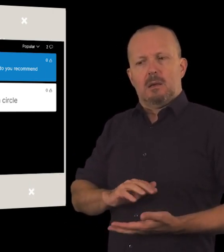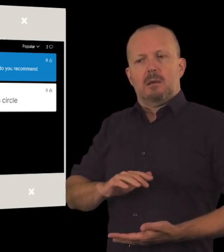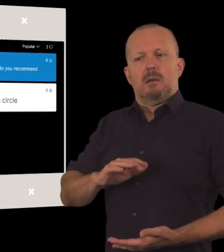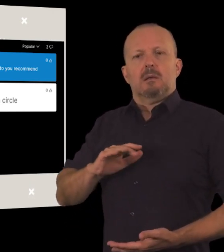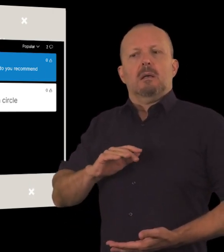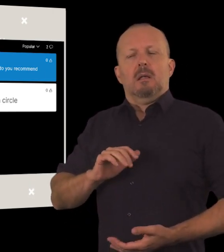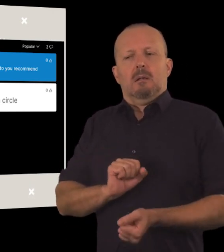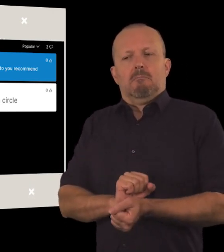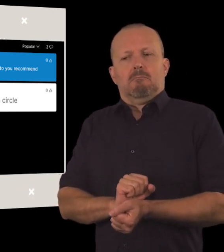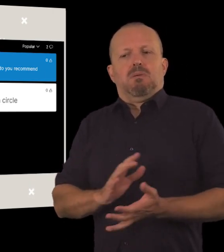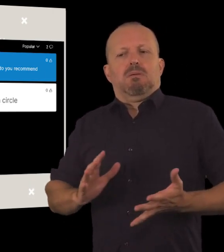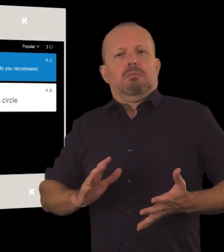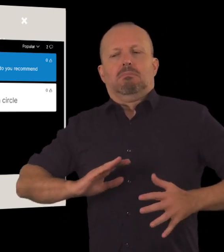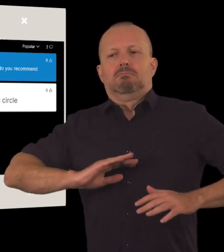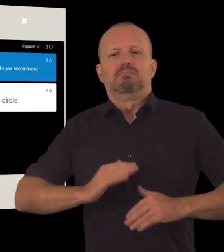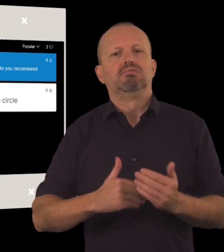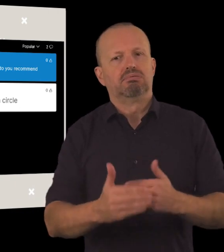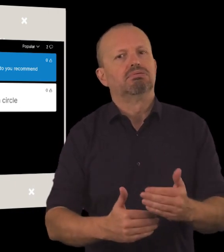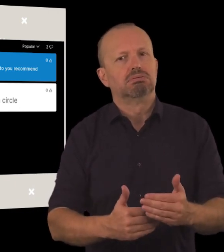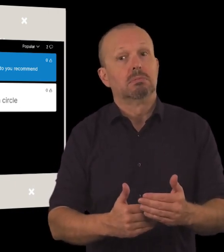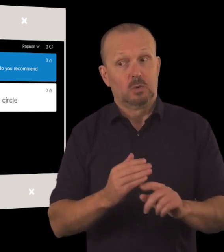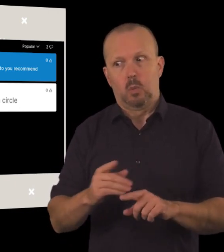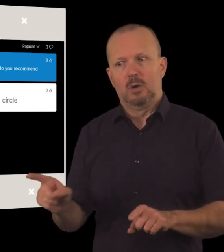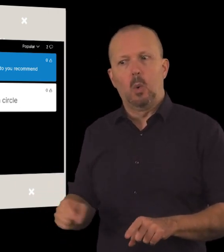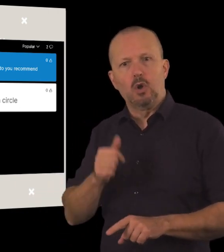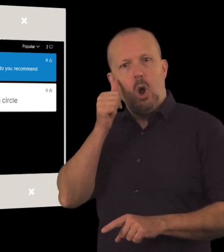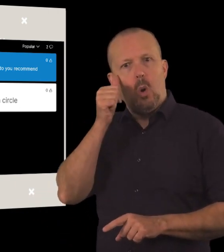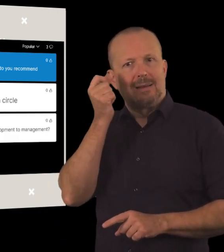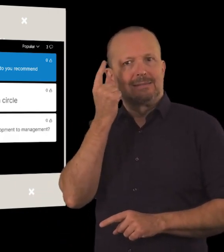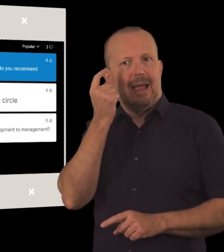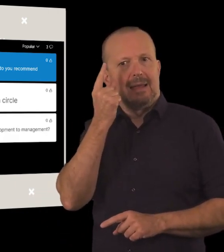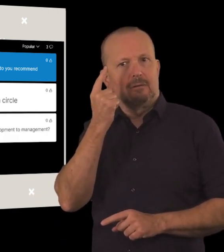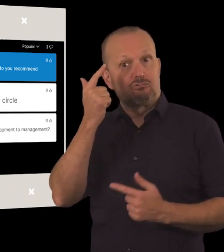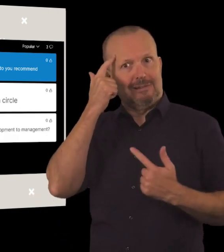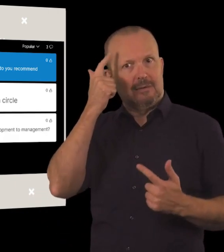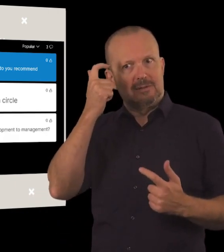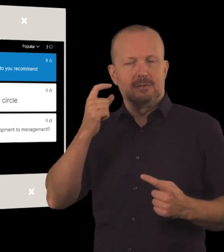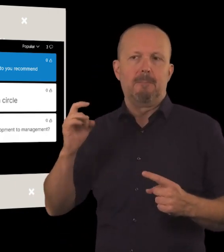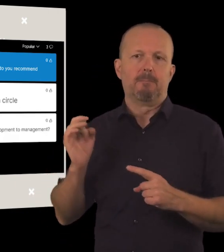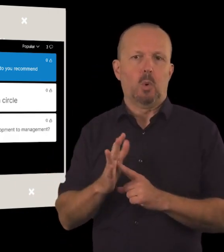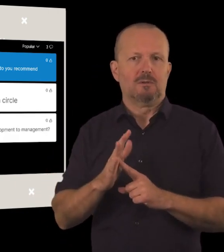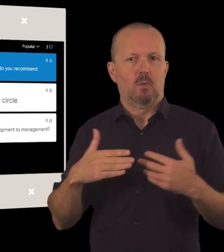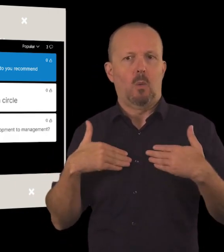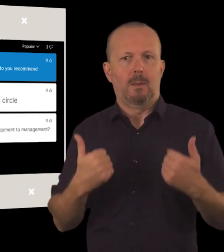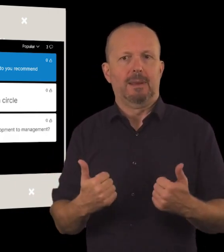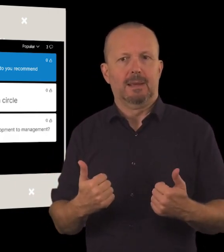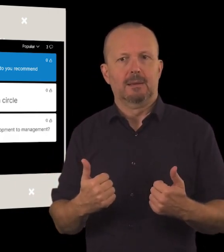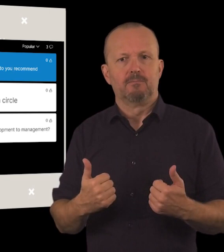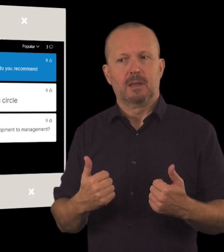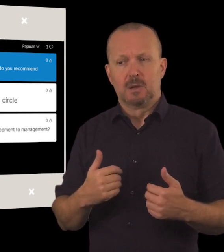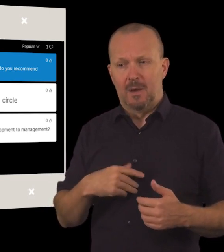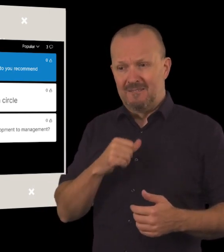of that low, so you're not isolating yourself and not doing anything creative, because we need to be